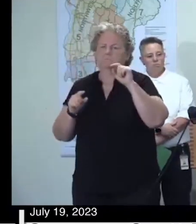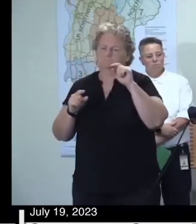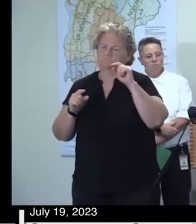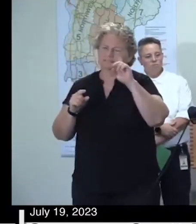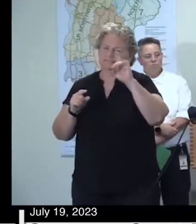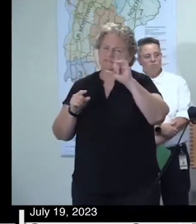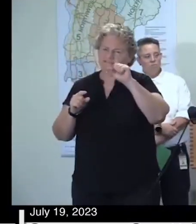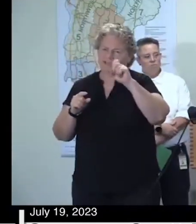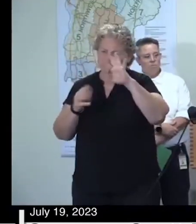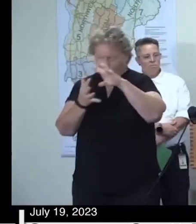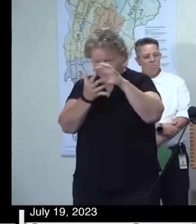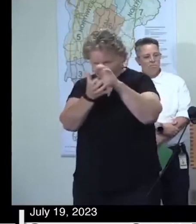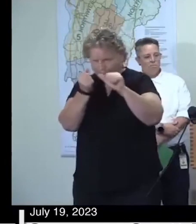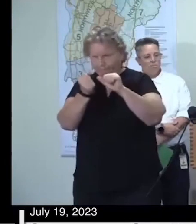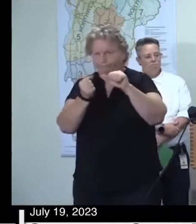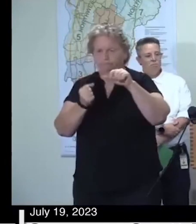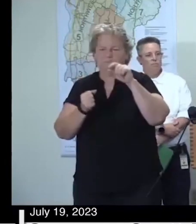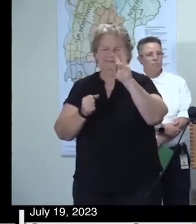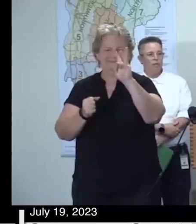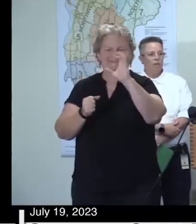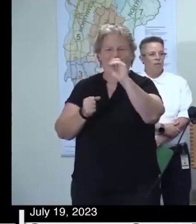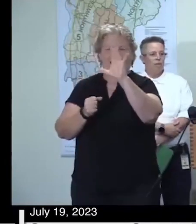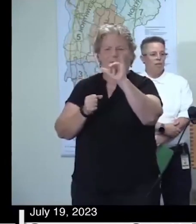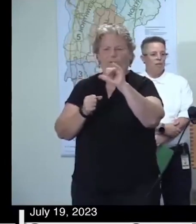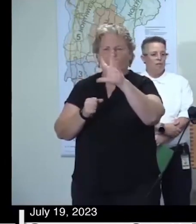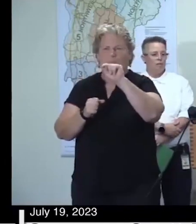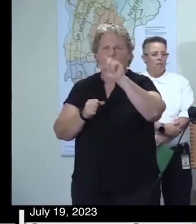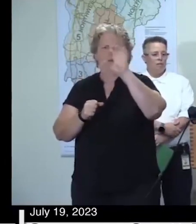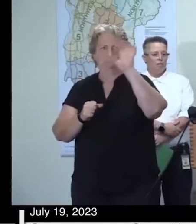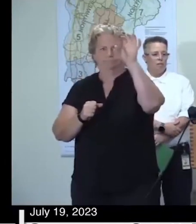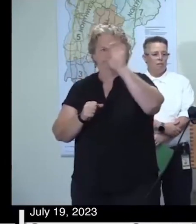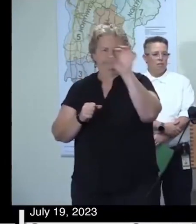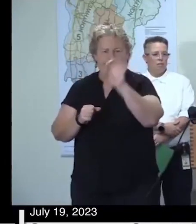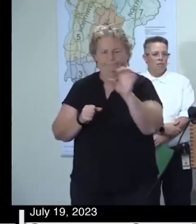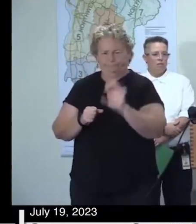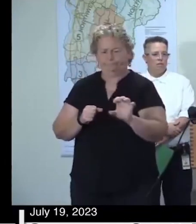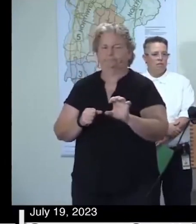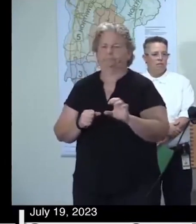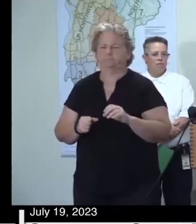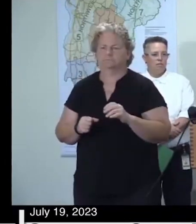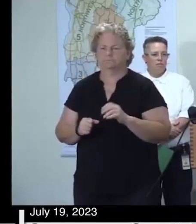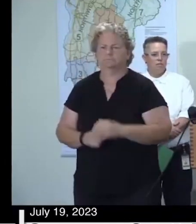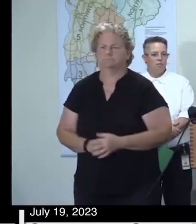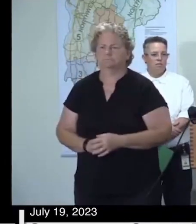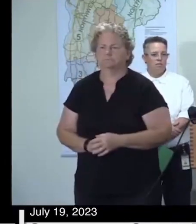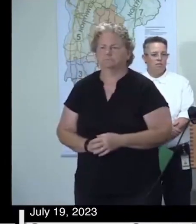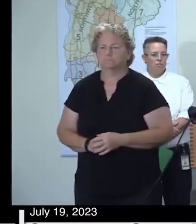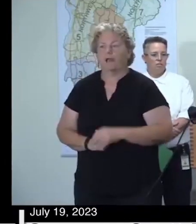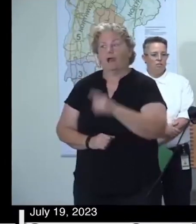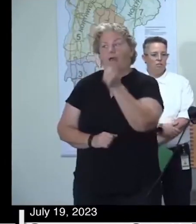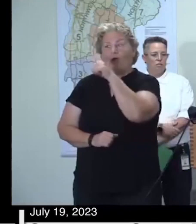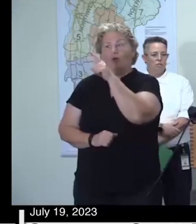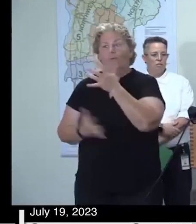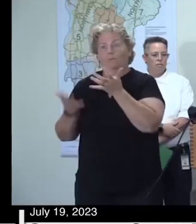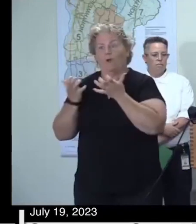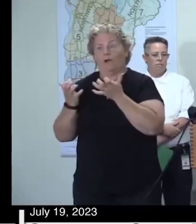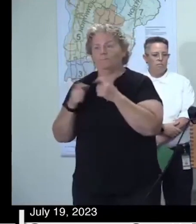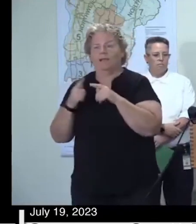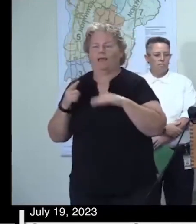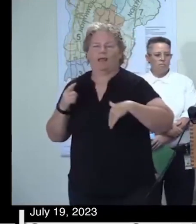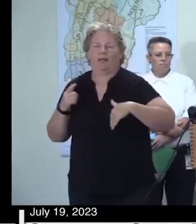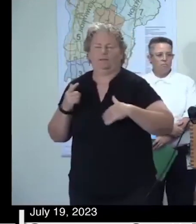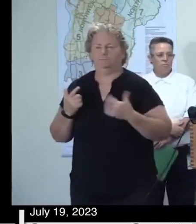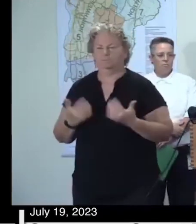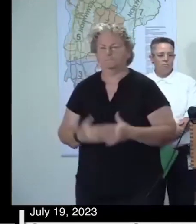good place with Vermont. It is leaning forward like no other state I've worked in. And so a couple other